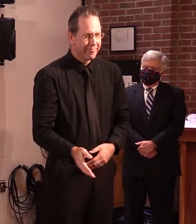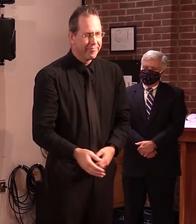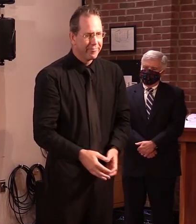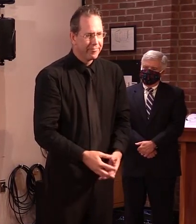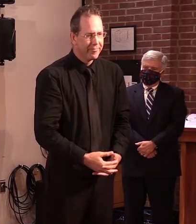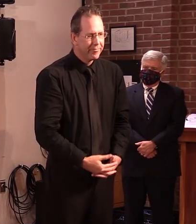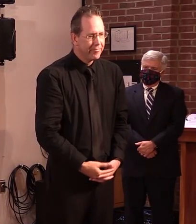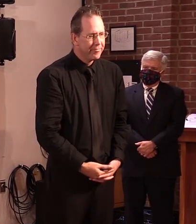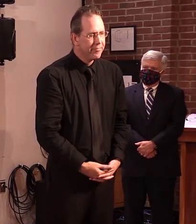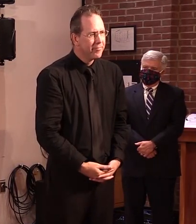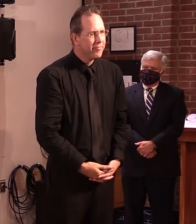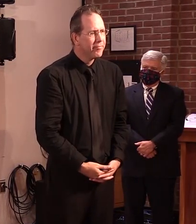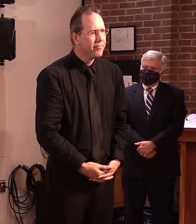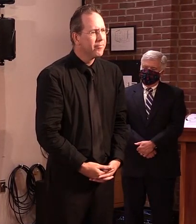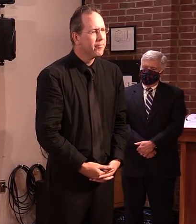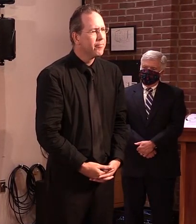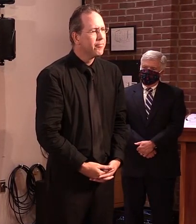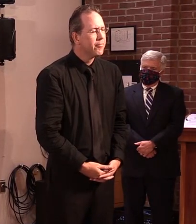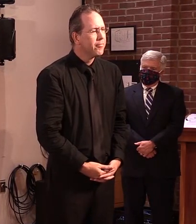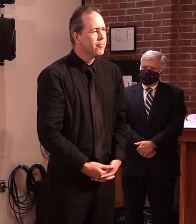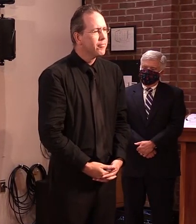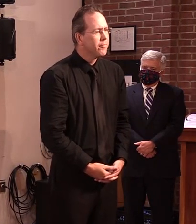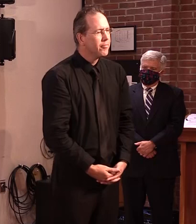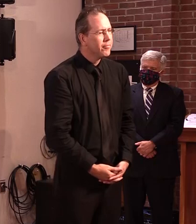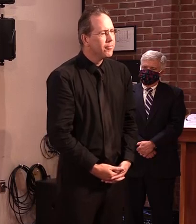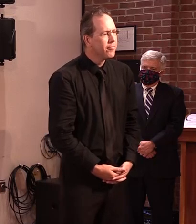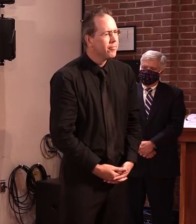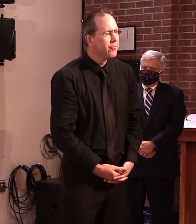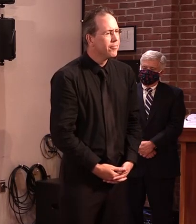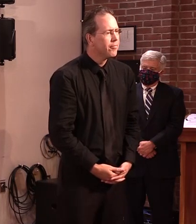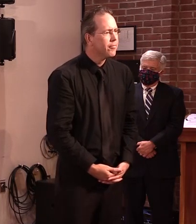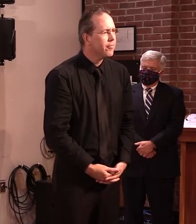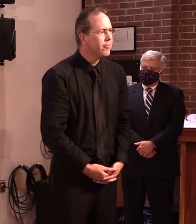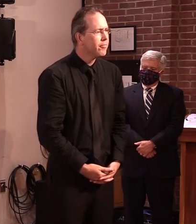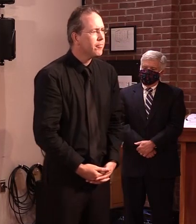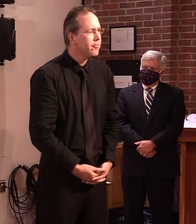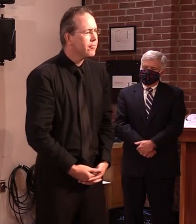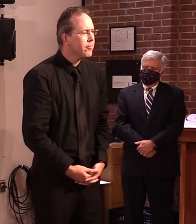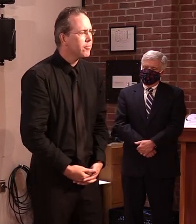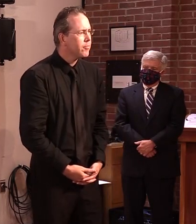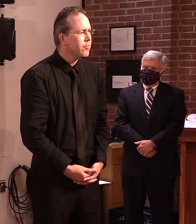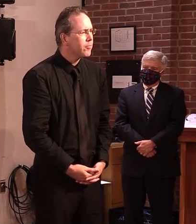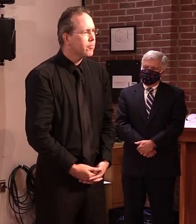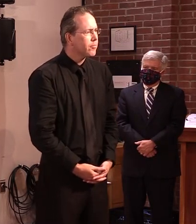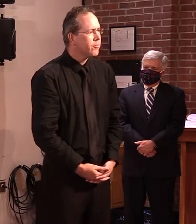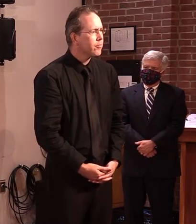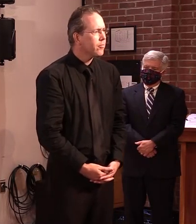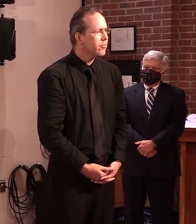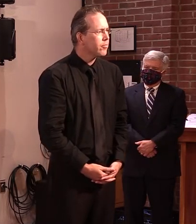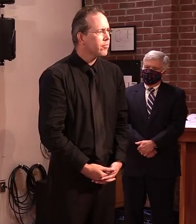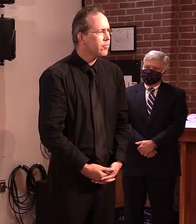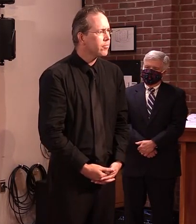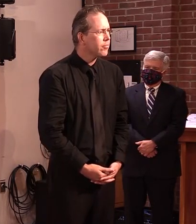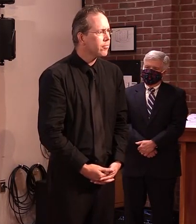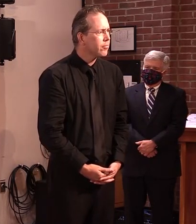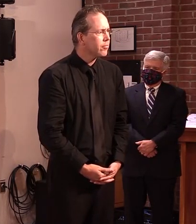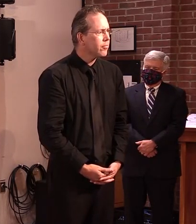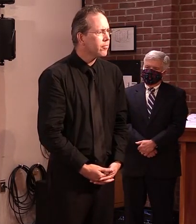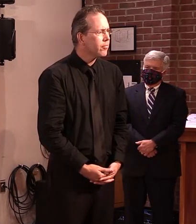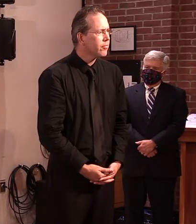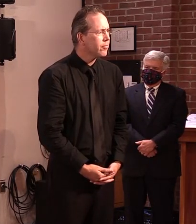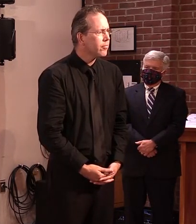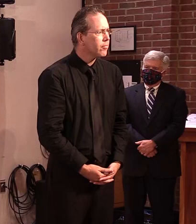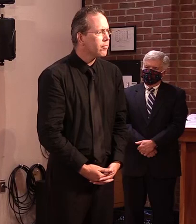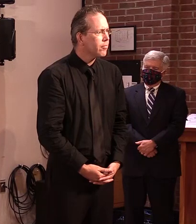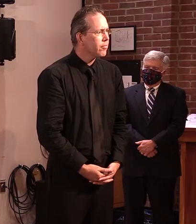Good day. My question is in reference to the unemployment, the weekly